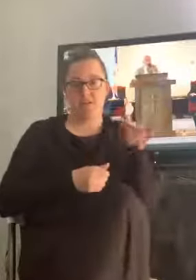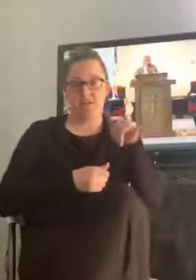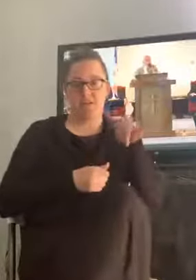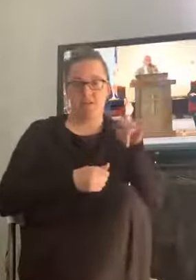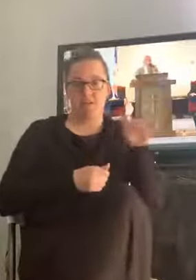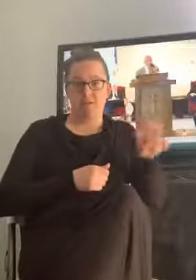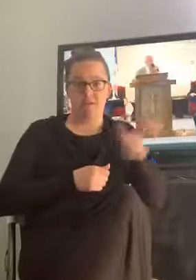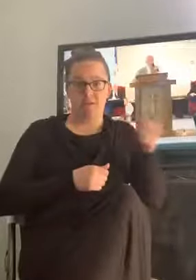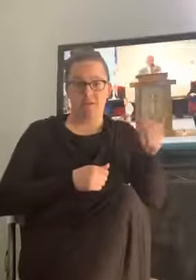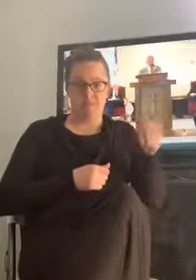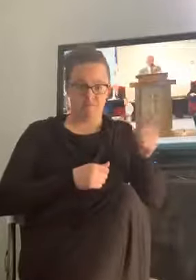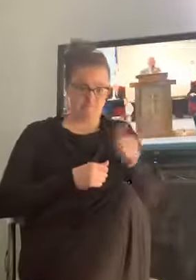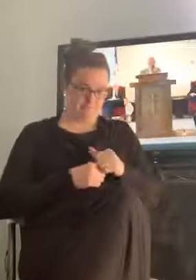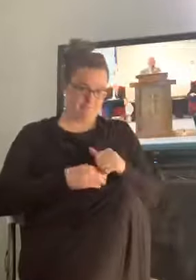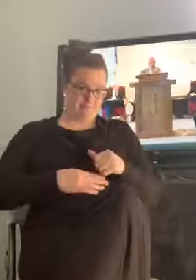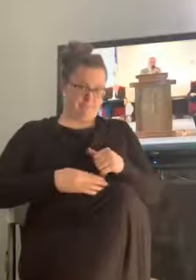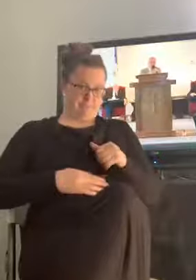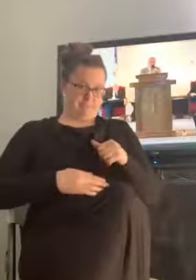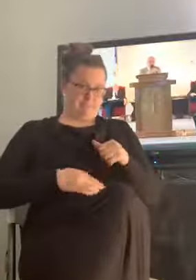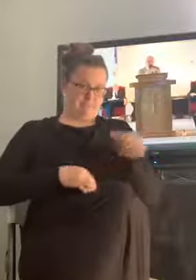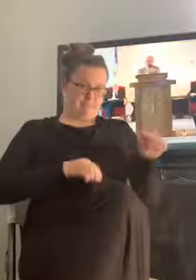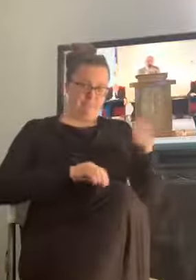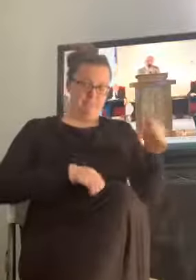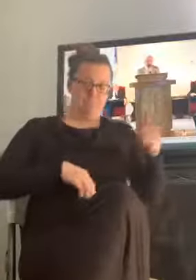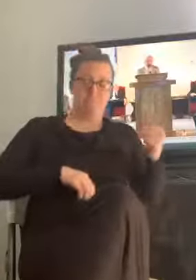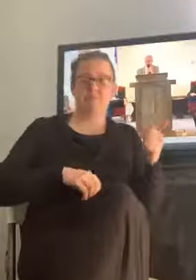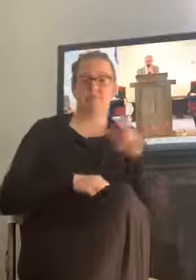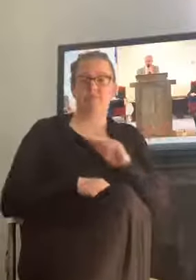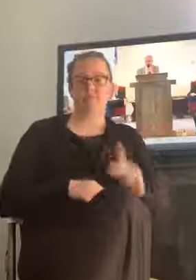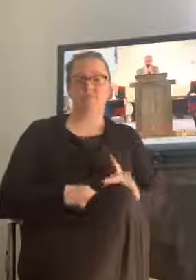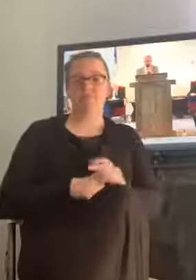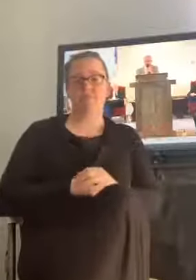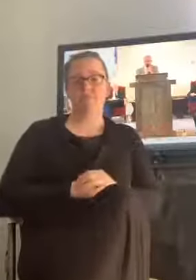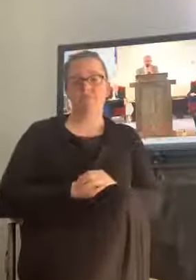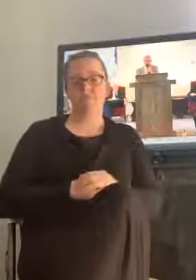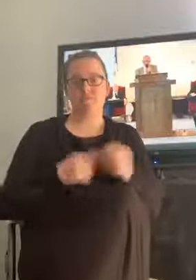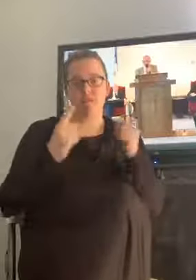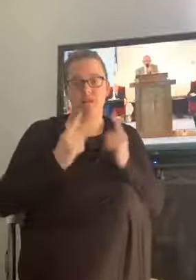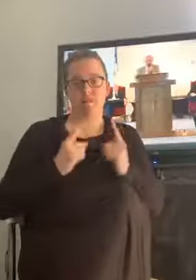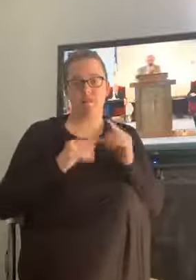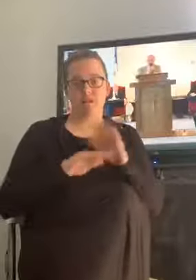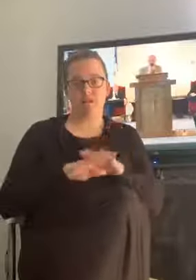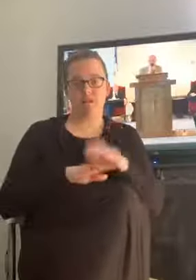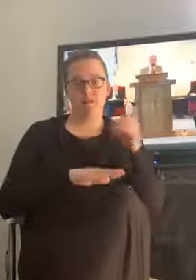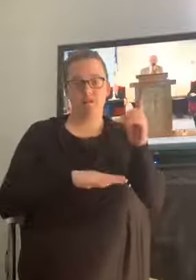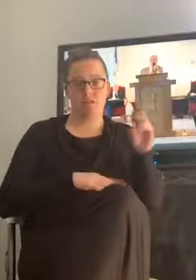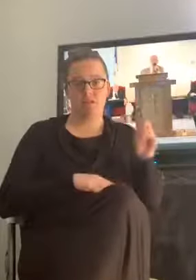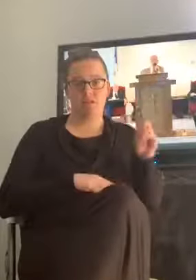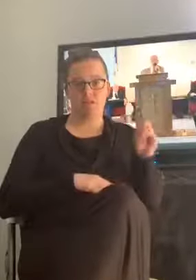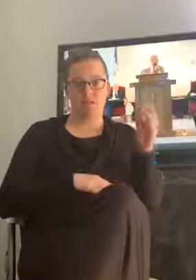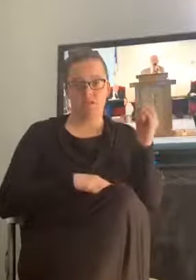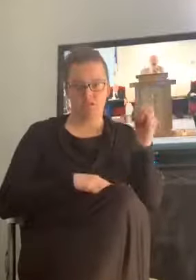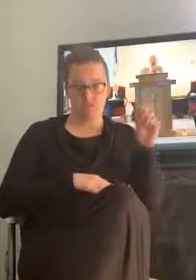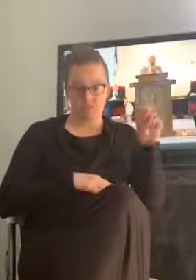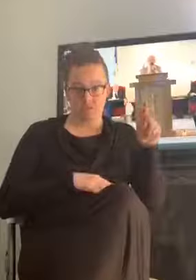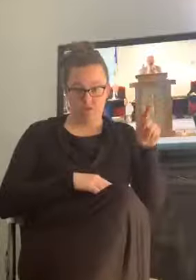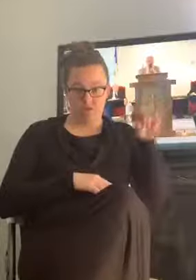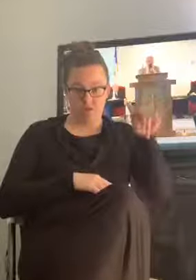simply riding this donkey into Jerusalem. It was in